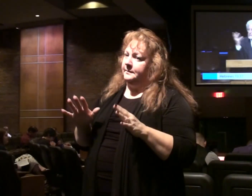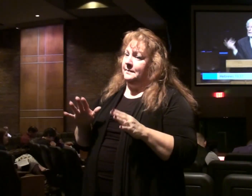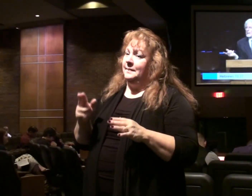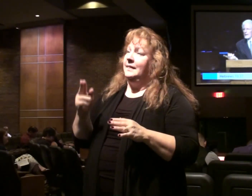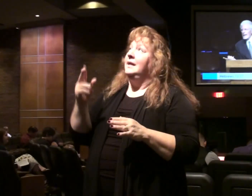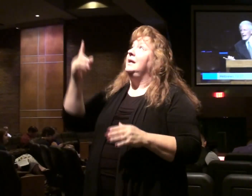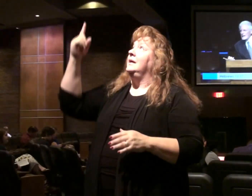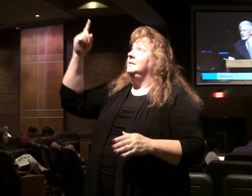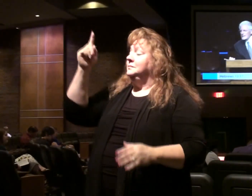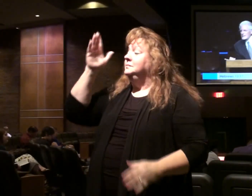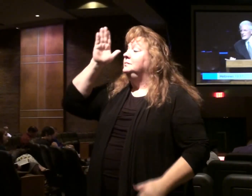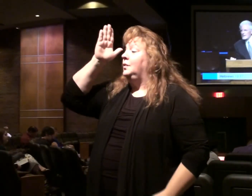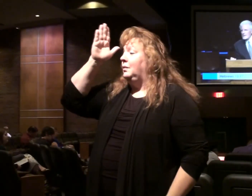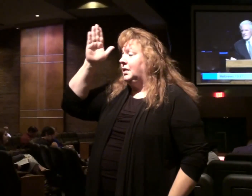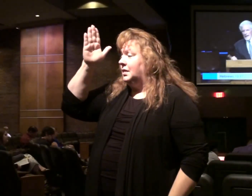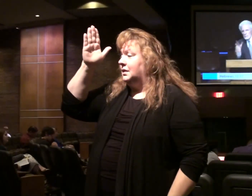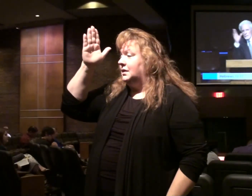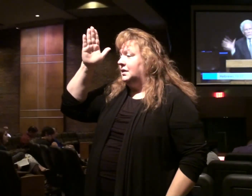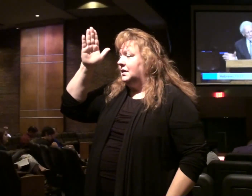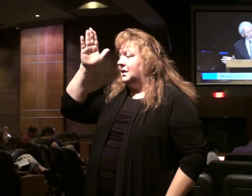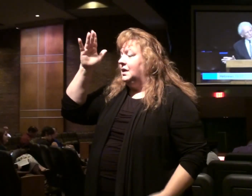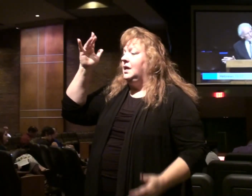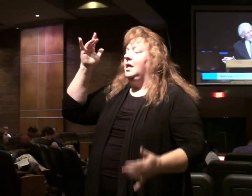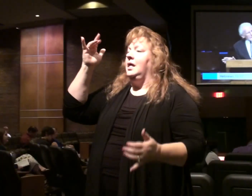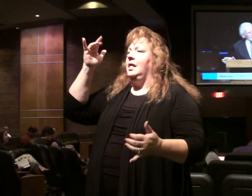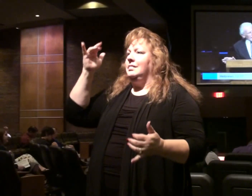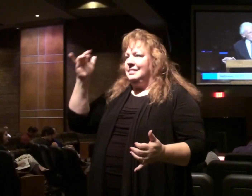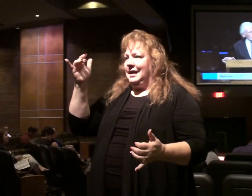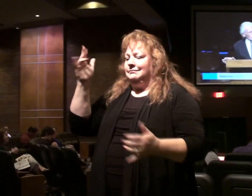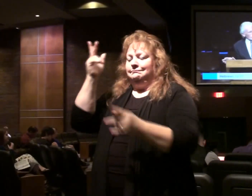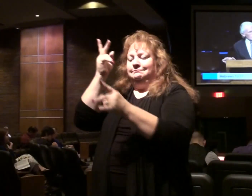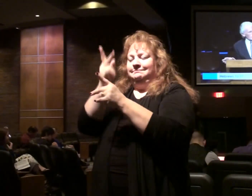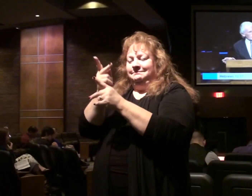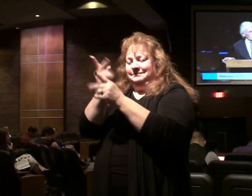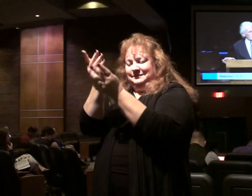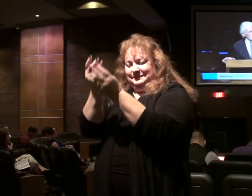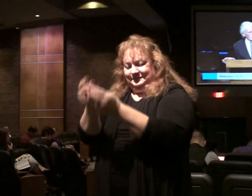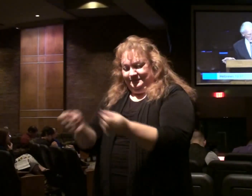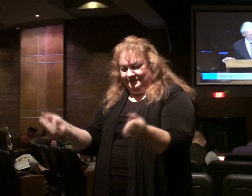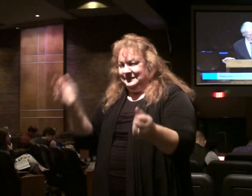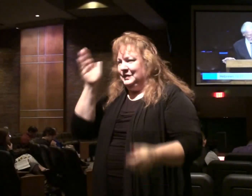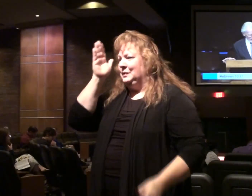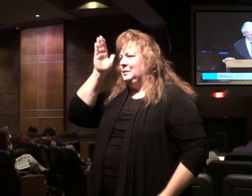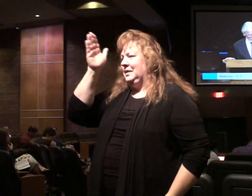He is coming again. That's when it will all be taken care of.